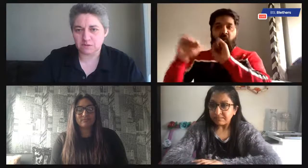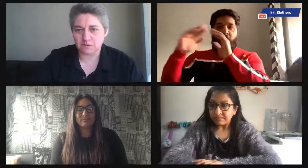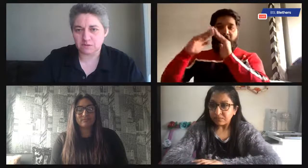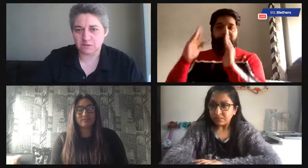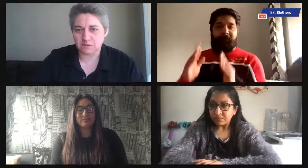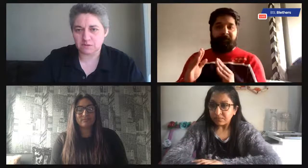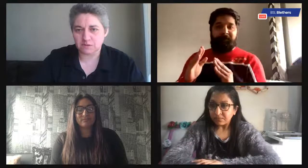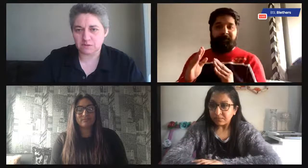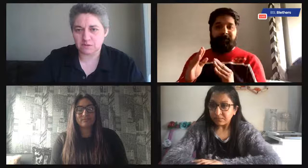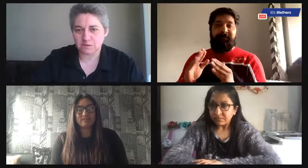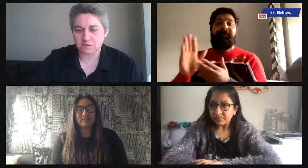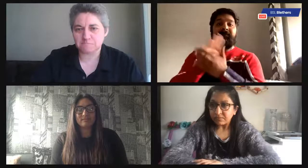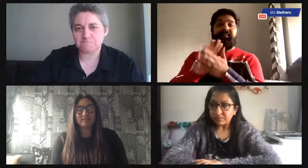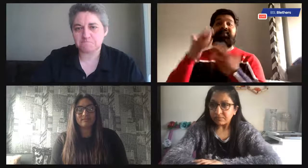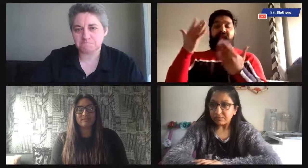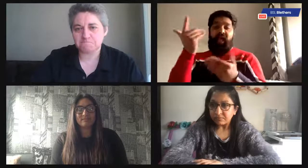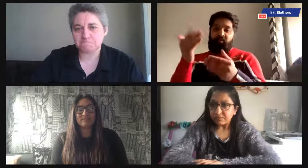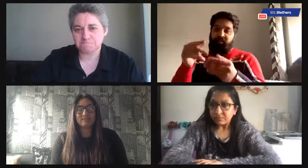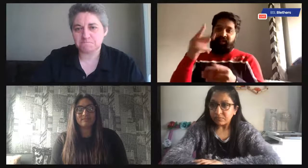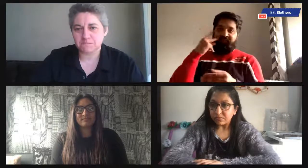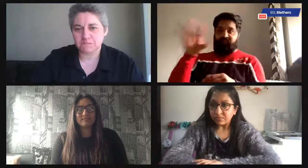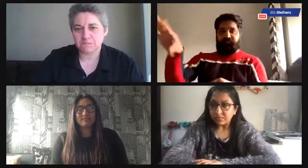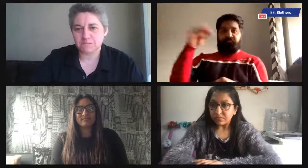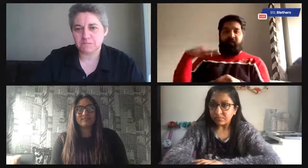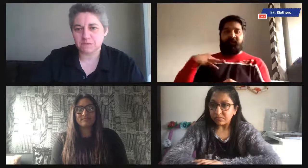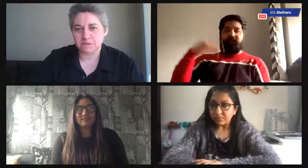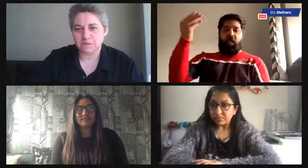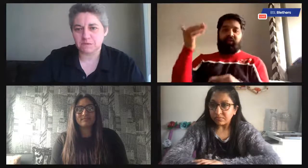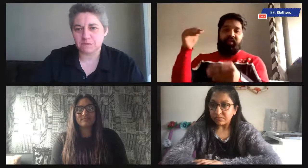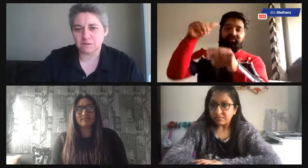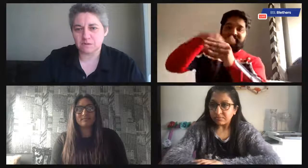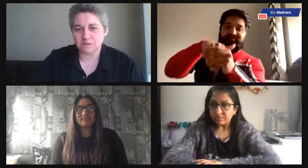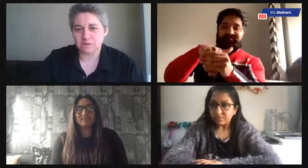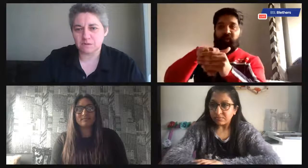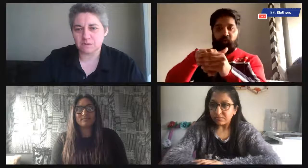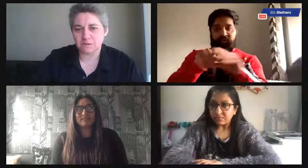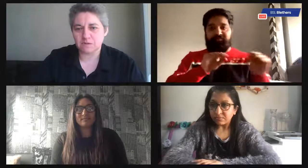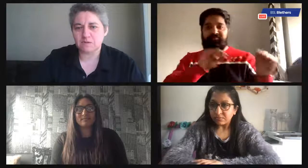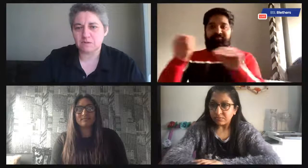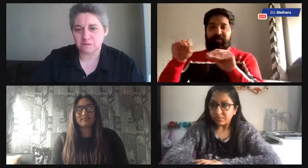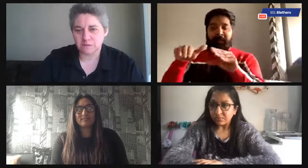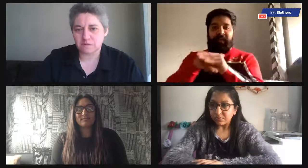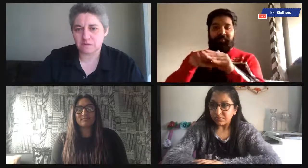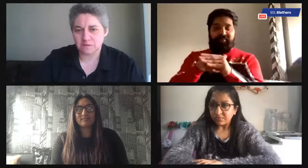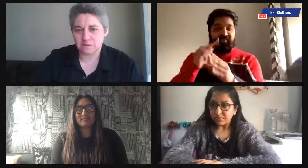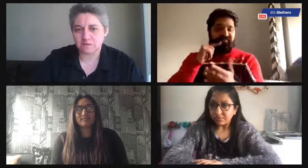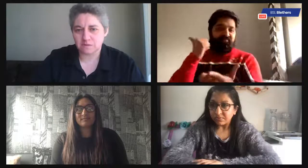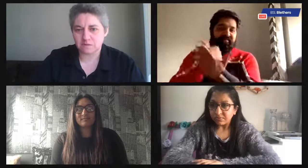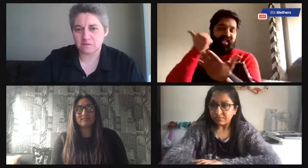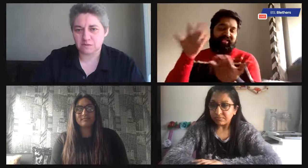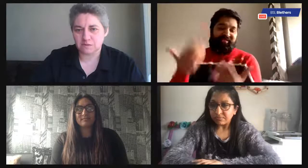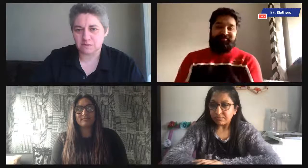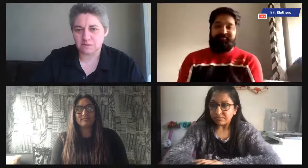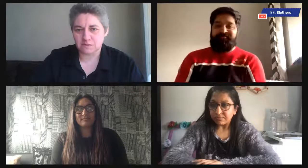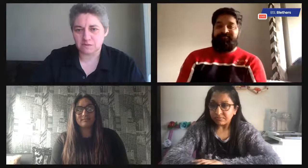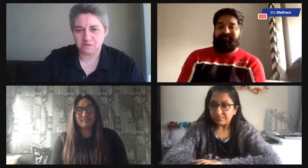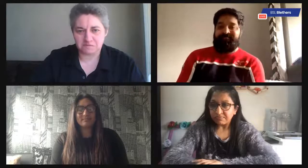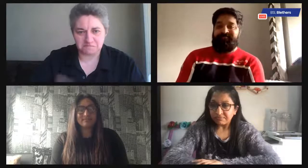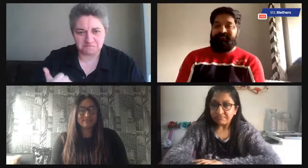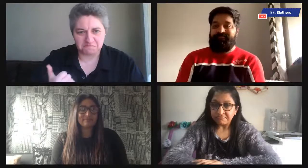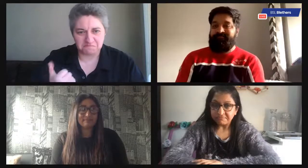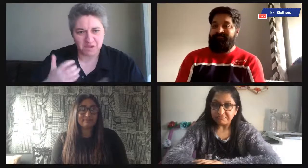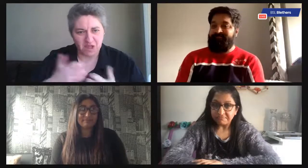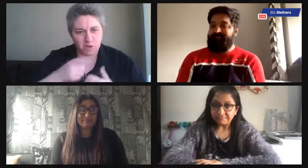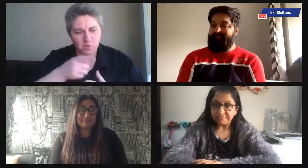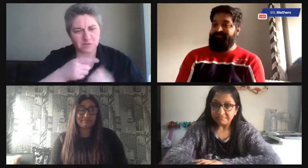watched people that then have now took a second thought and went, no, hang on, how can I do this? I can do something differently, and they've